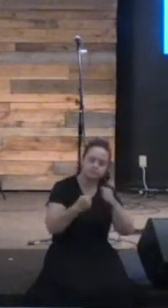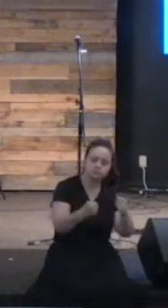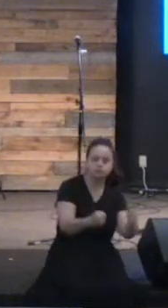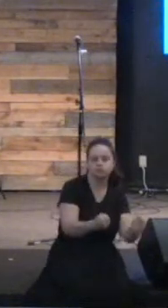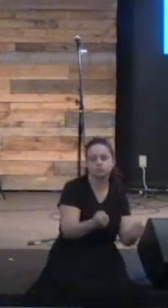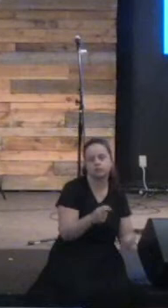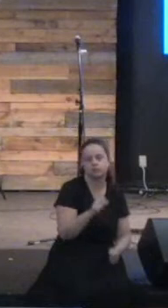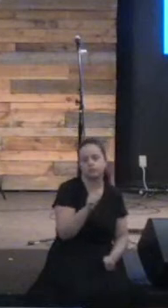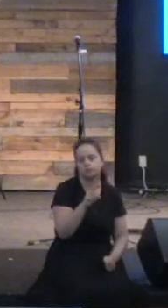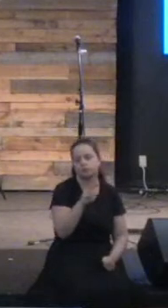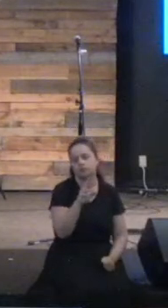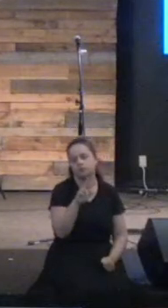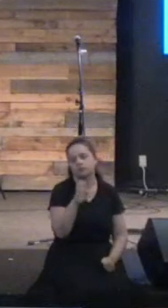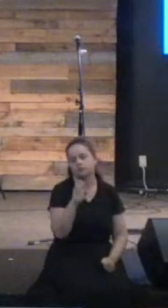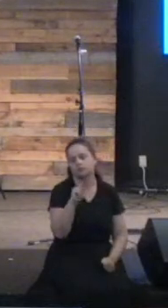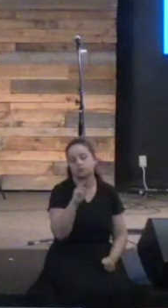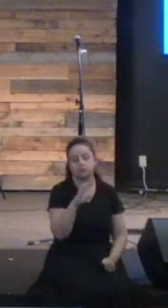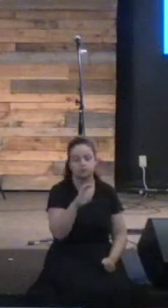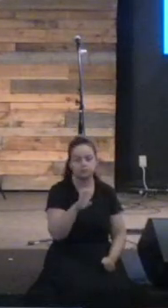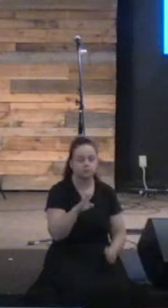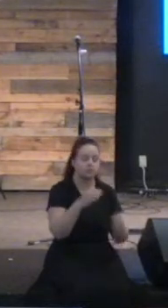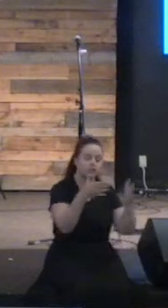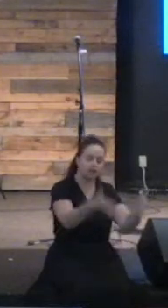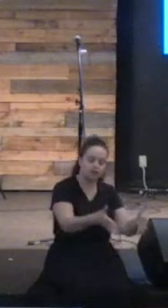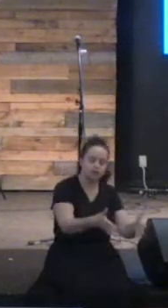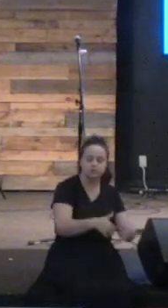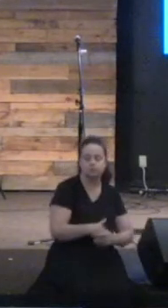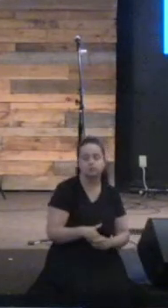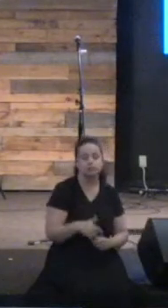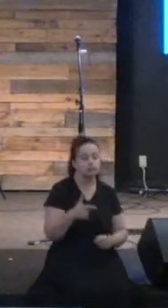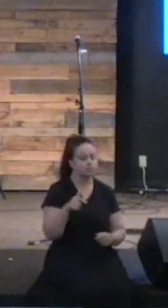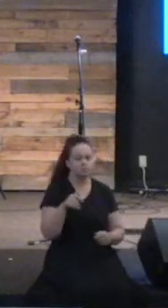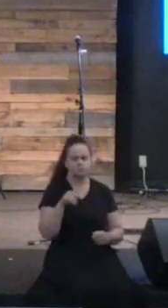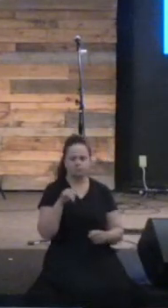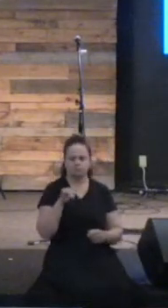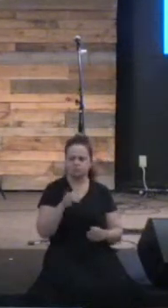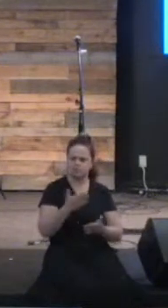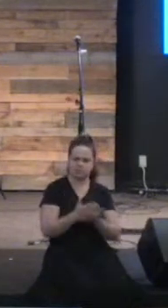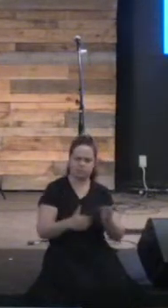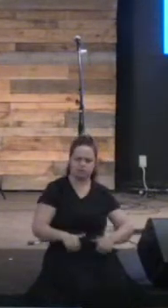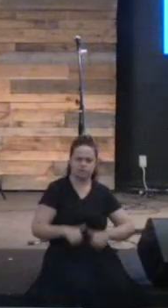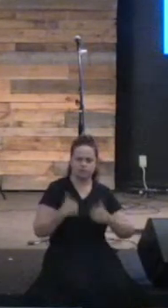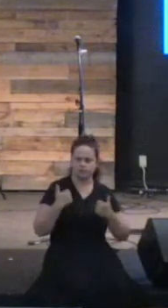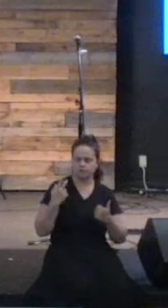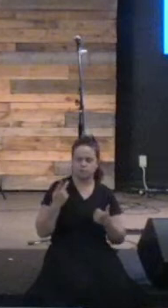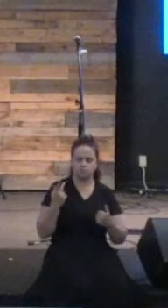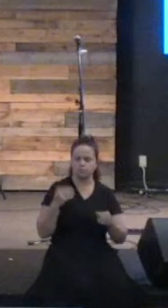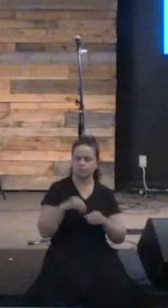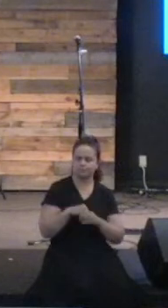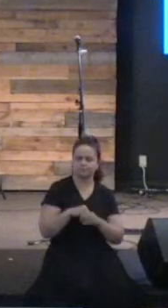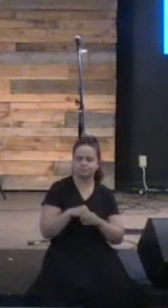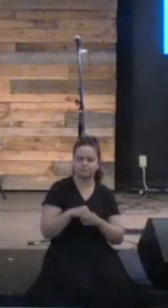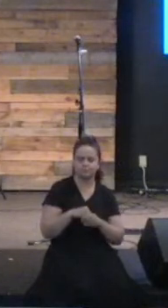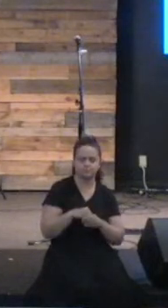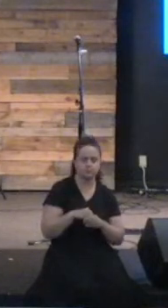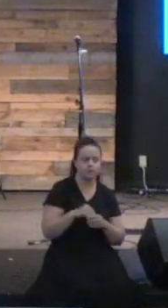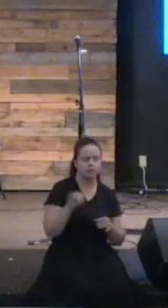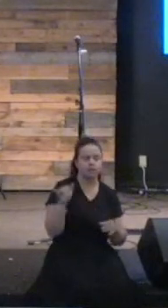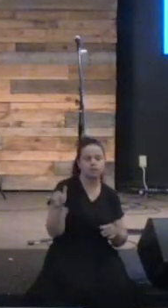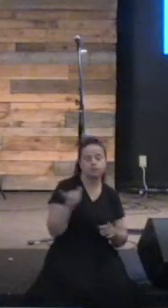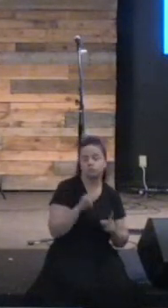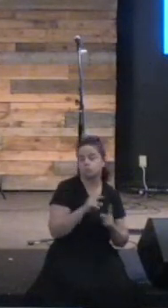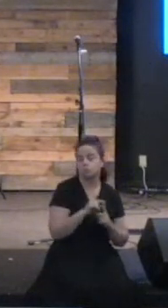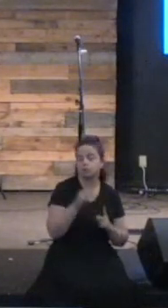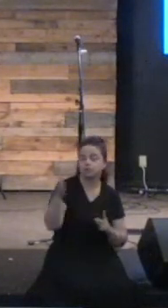off but that's just it's that's our phase of life that's who we are and the same goes with our the word of God